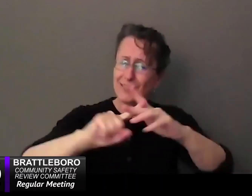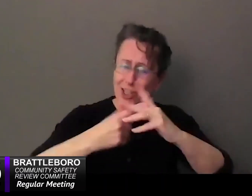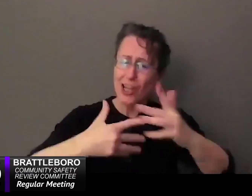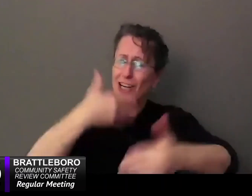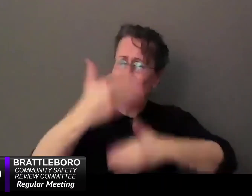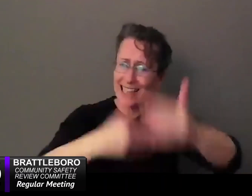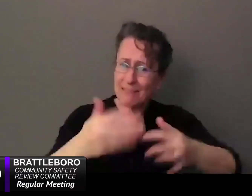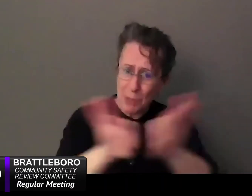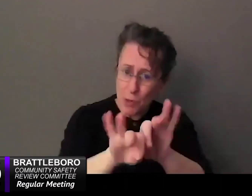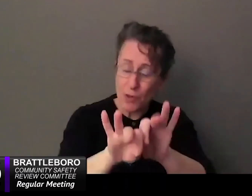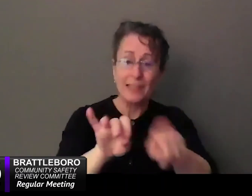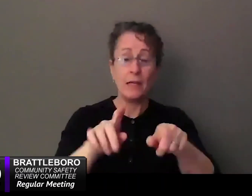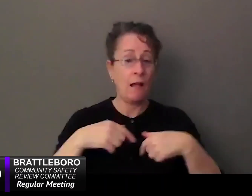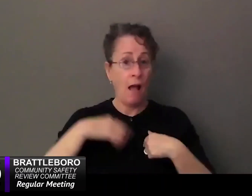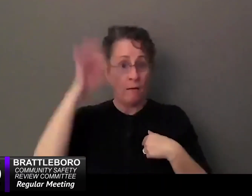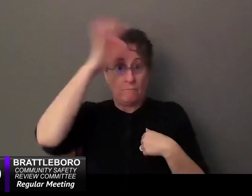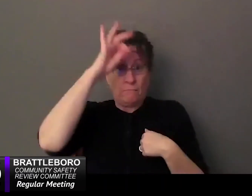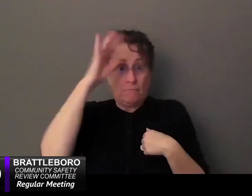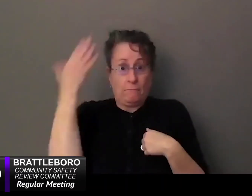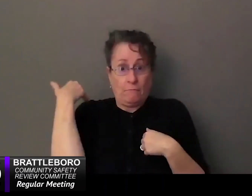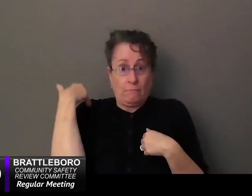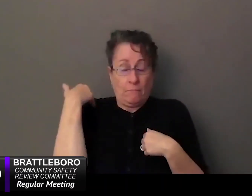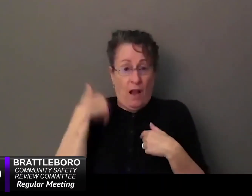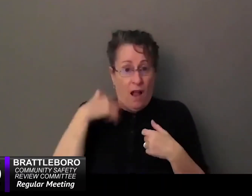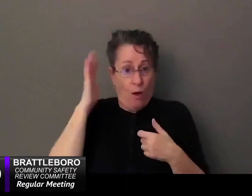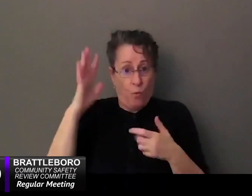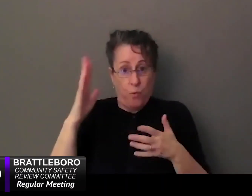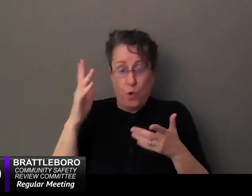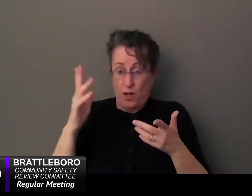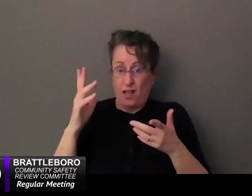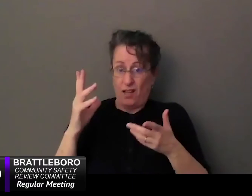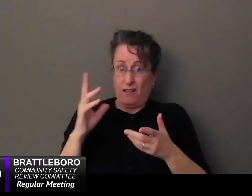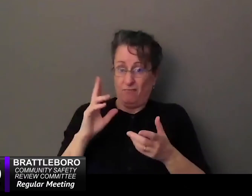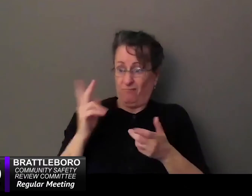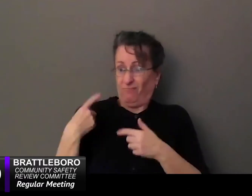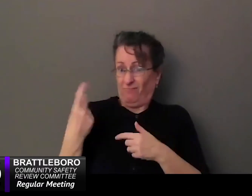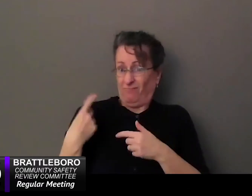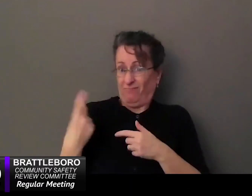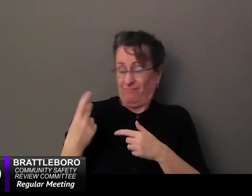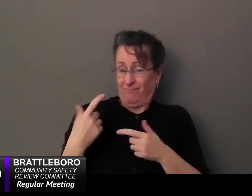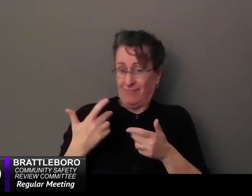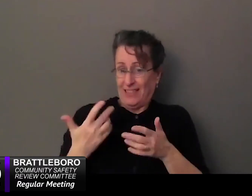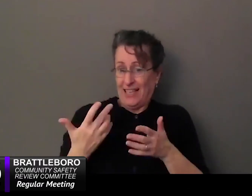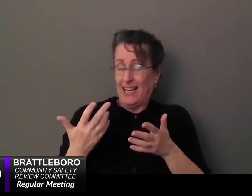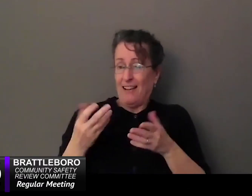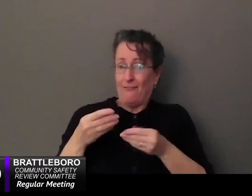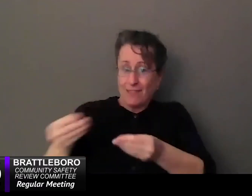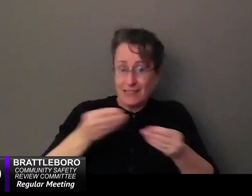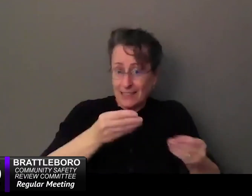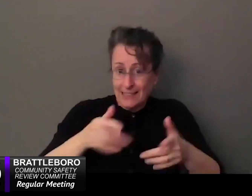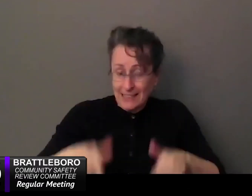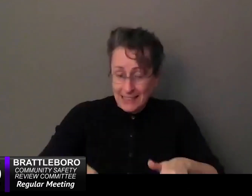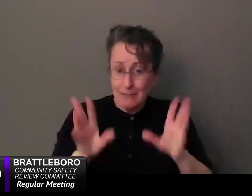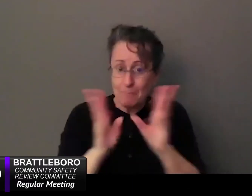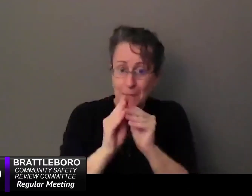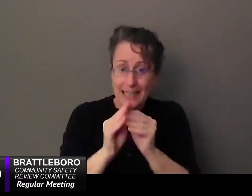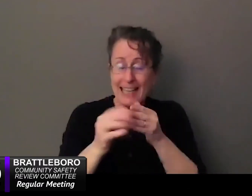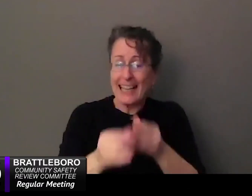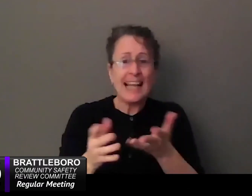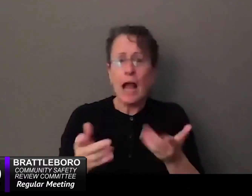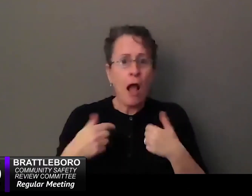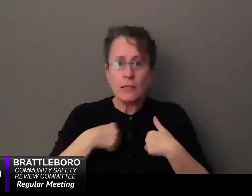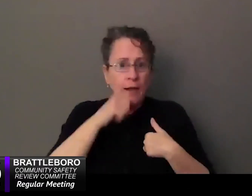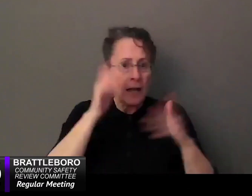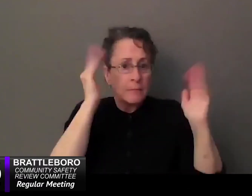then facilitating. That was a very last minute decision. But I am really excited for the process and